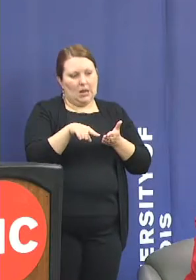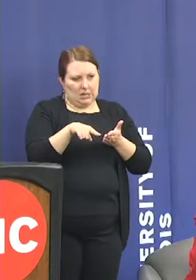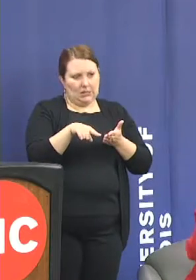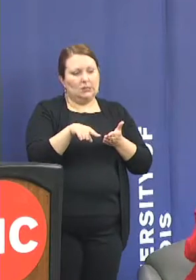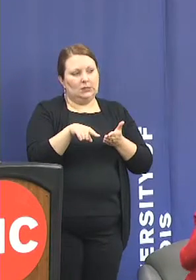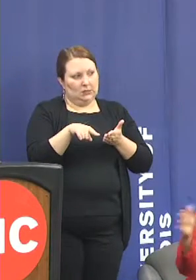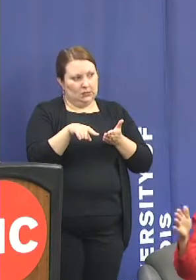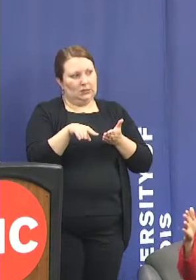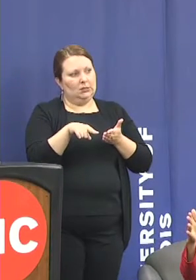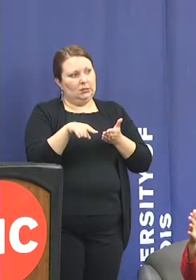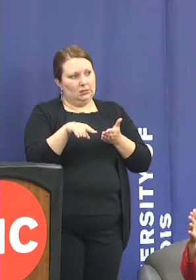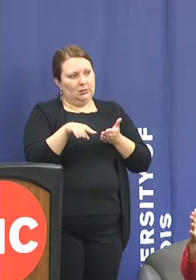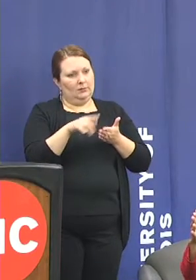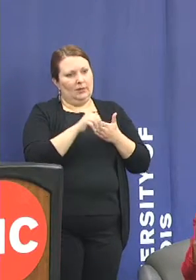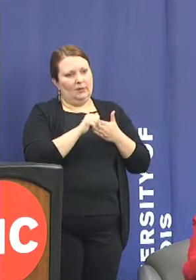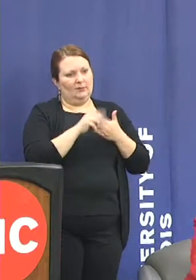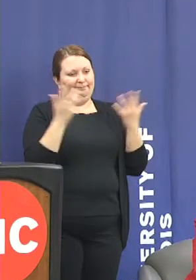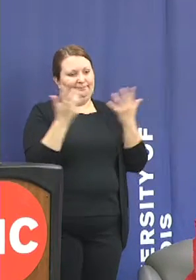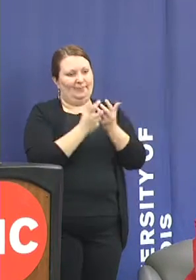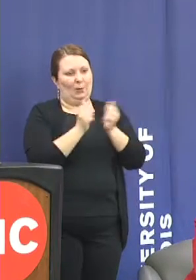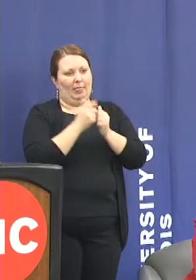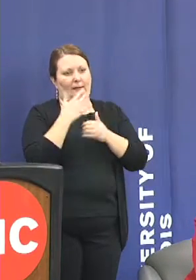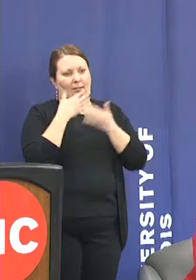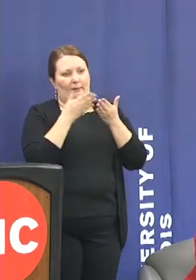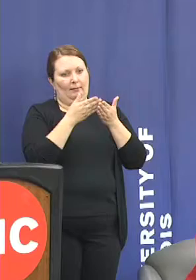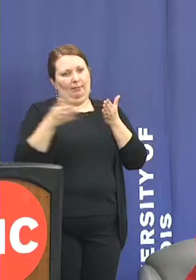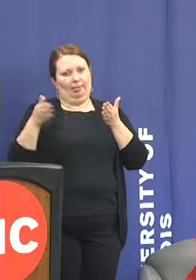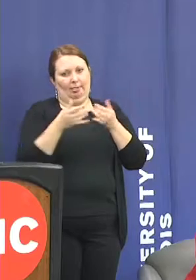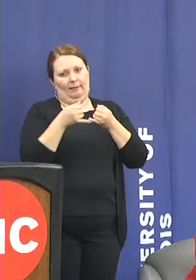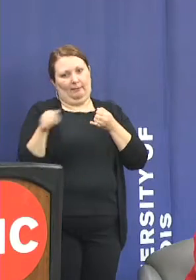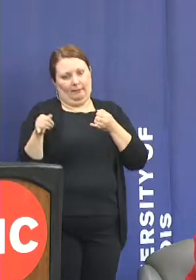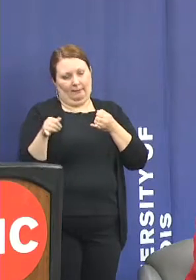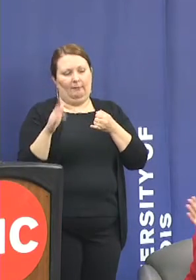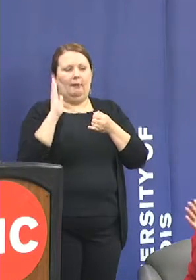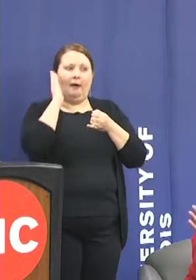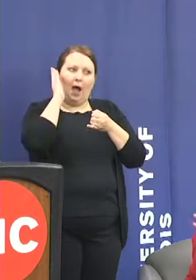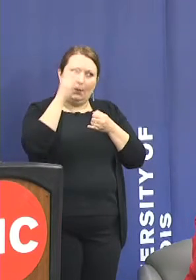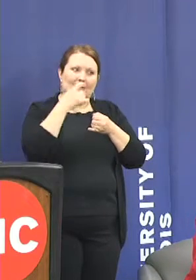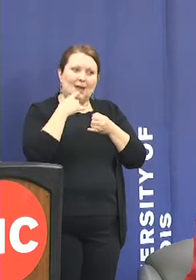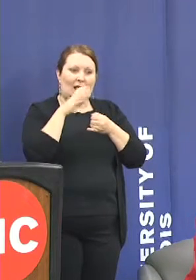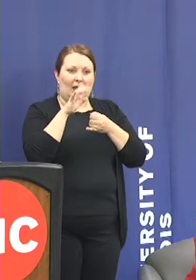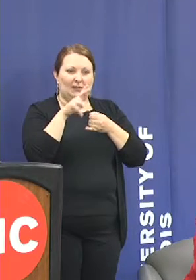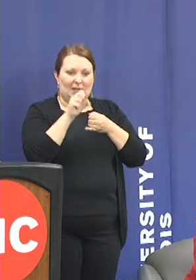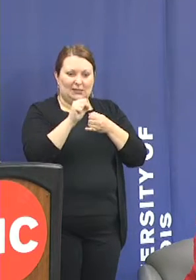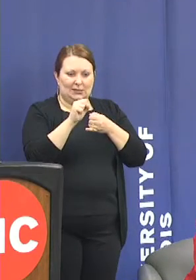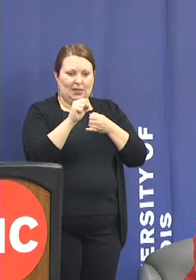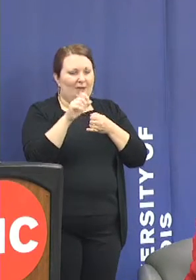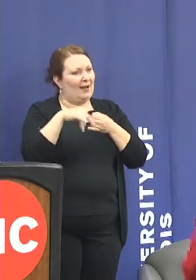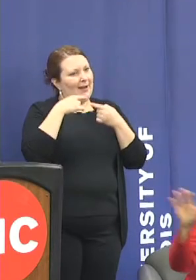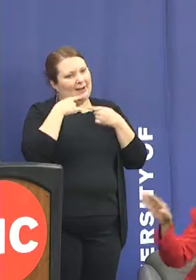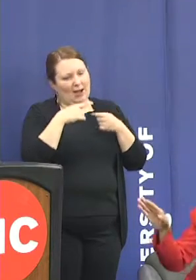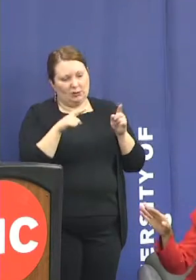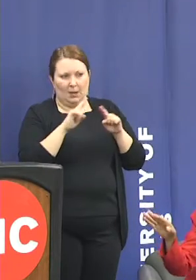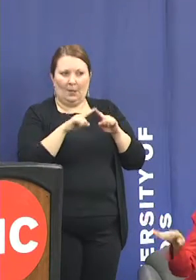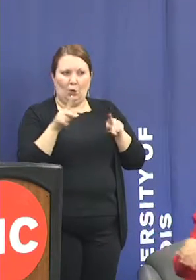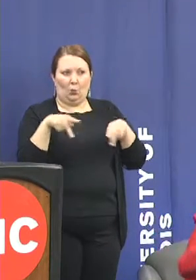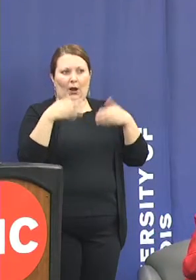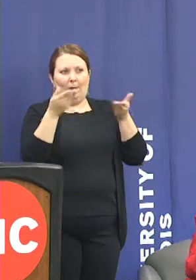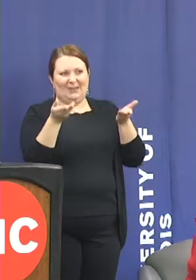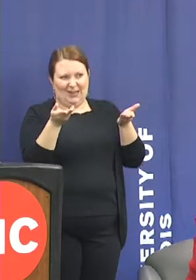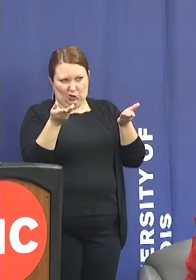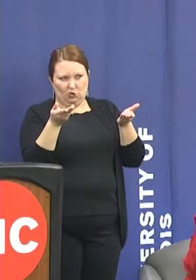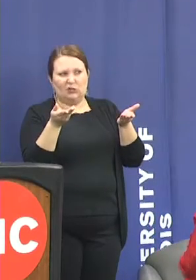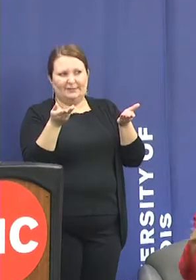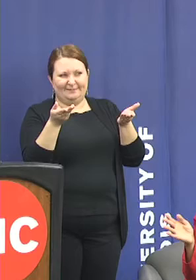is maps into the color line, right? So. One thing I will say, the census most likely, they haven't announced it yet, but the recommendation has